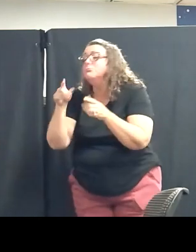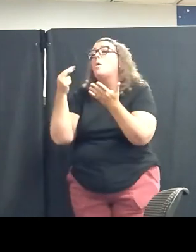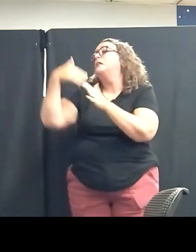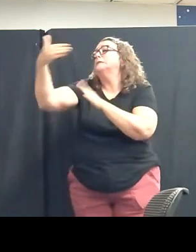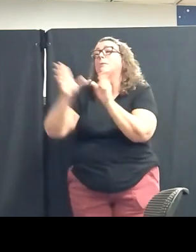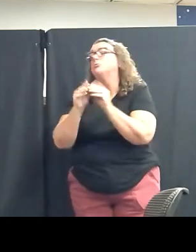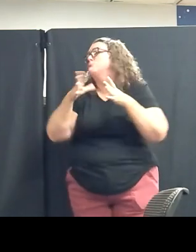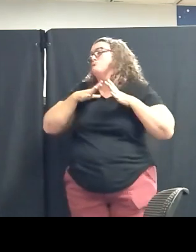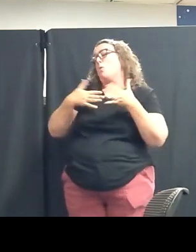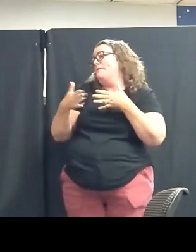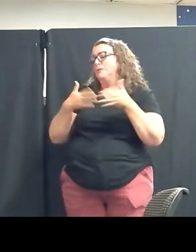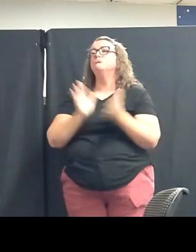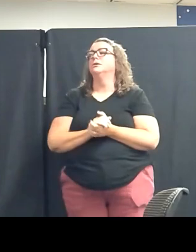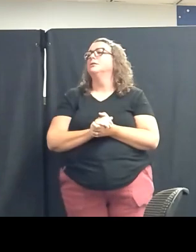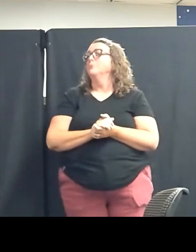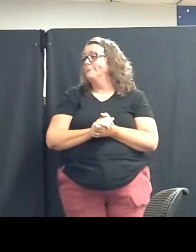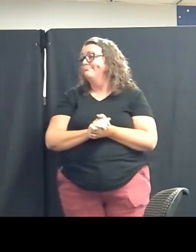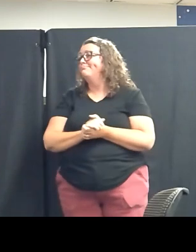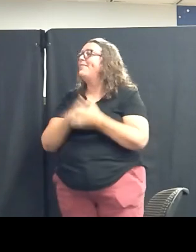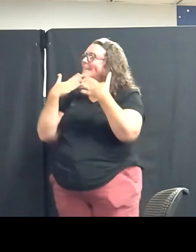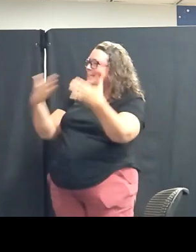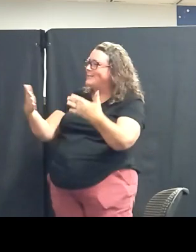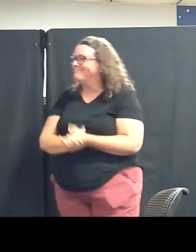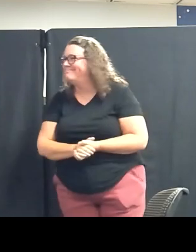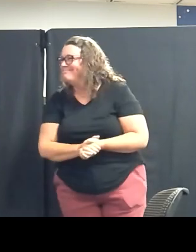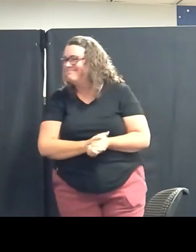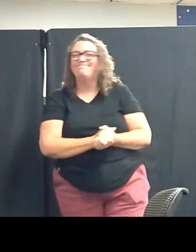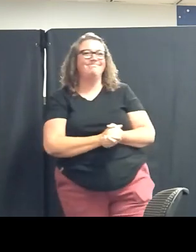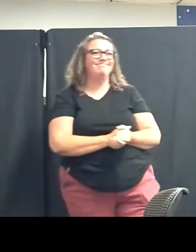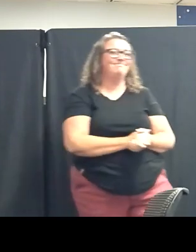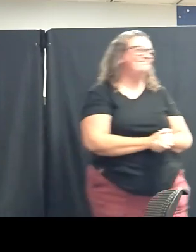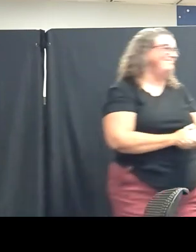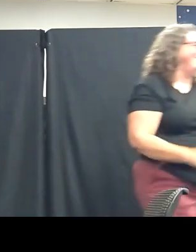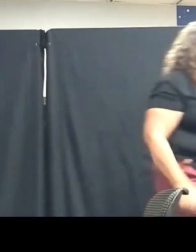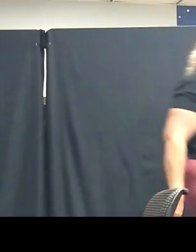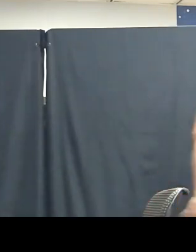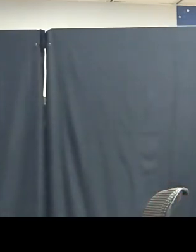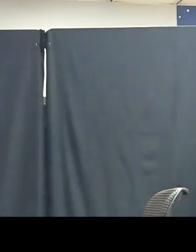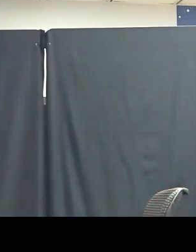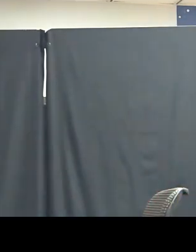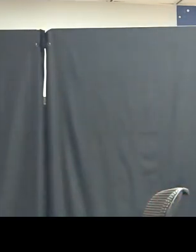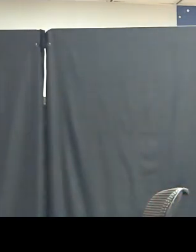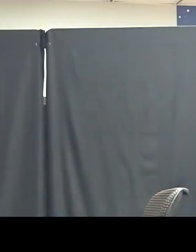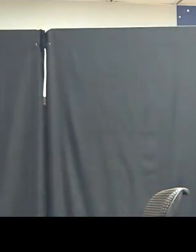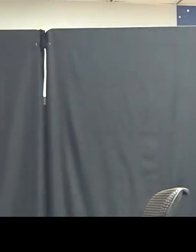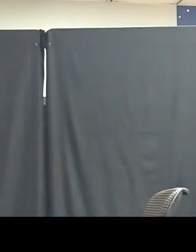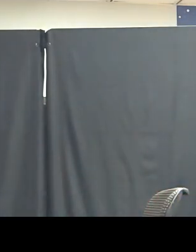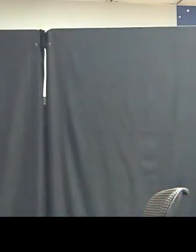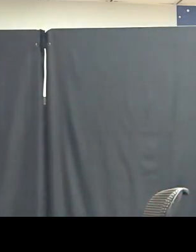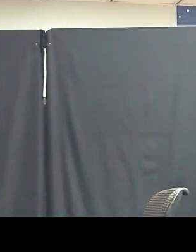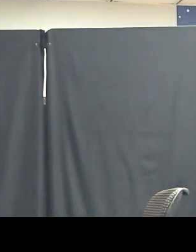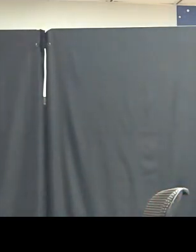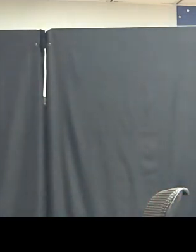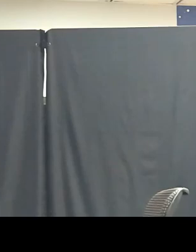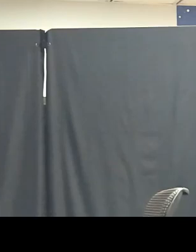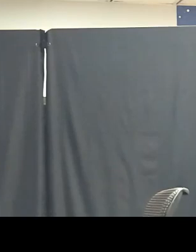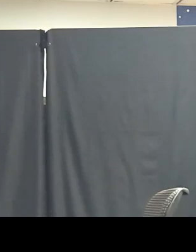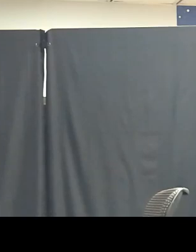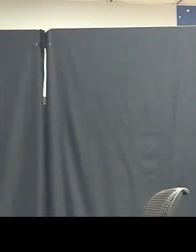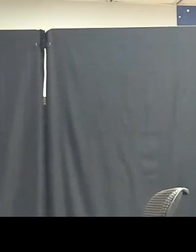So I don't know, Representative Claire, if you can answer that tonight or next time, but I'd love to hear your response to that. Thank you.